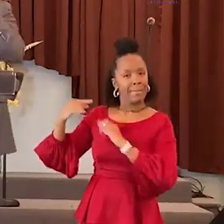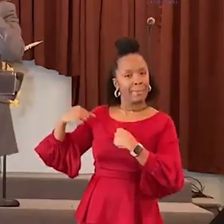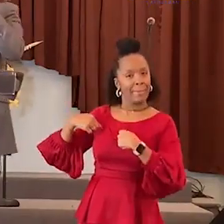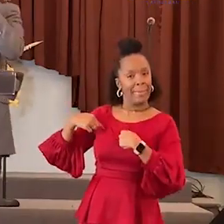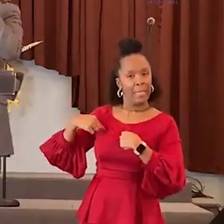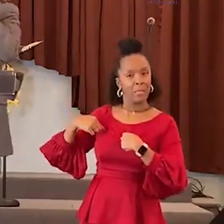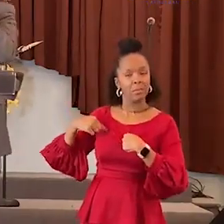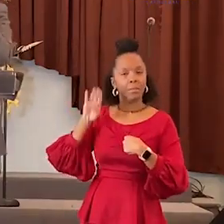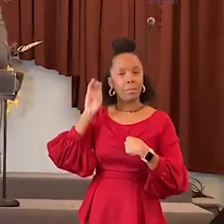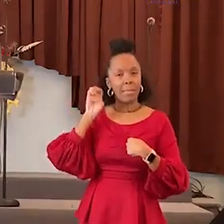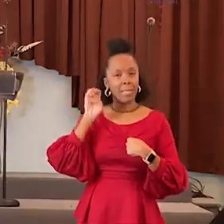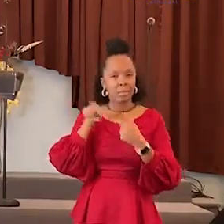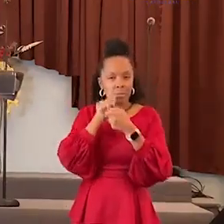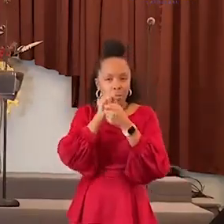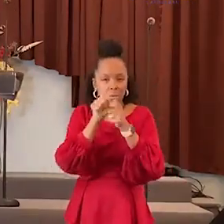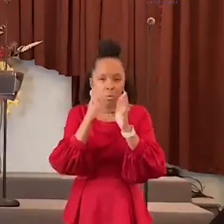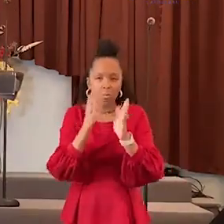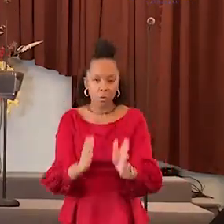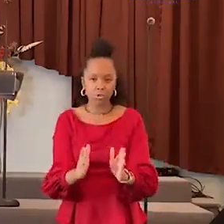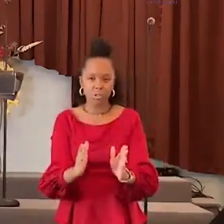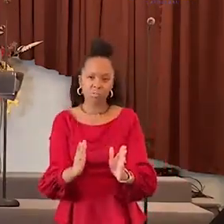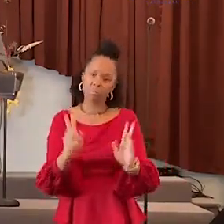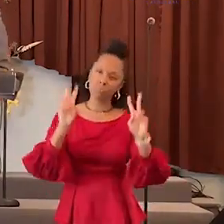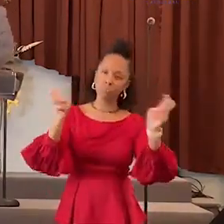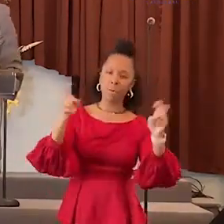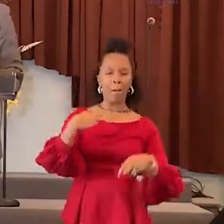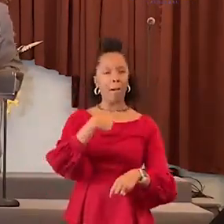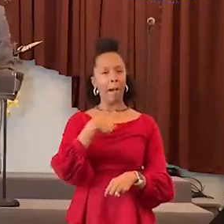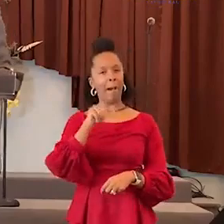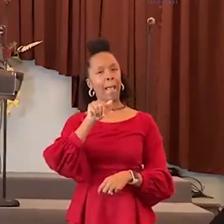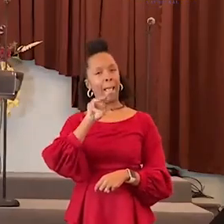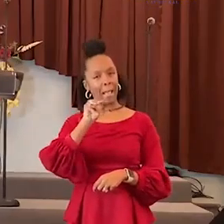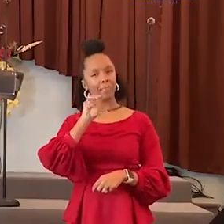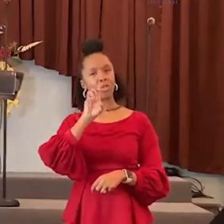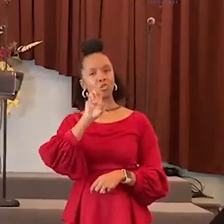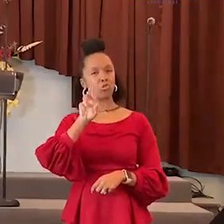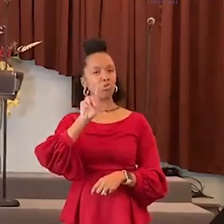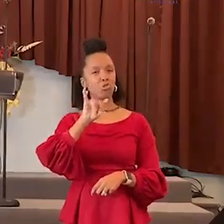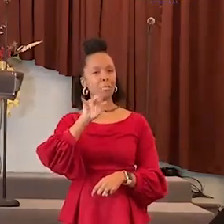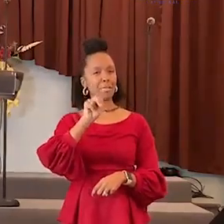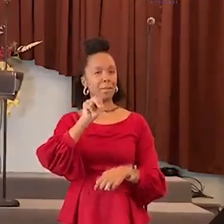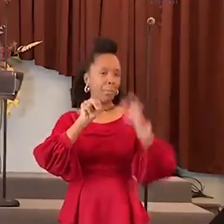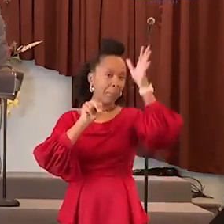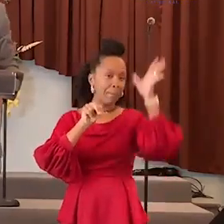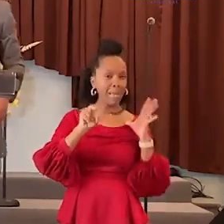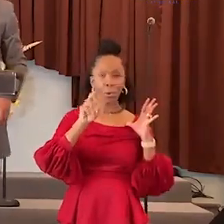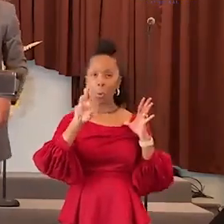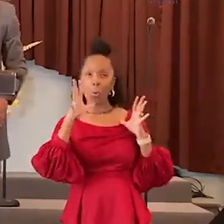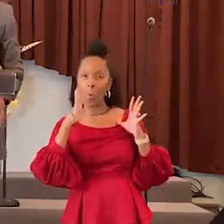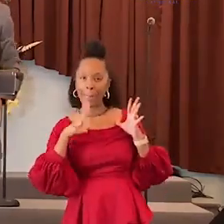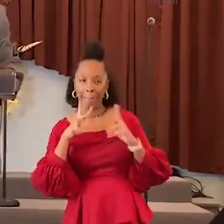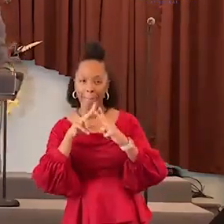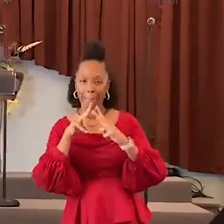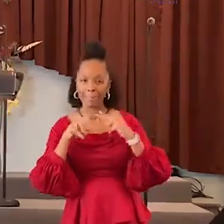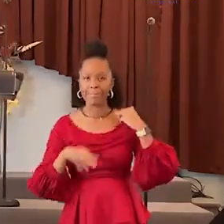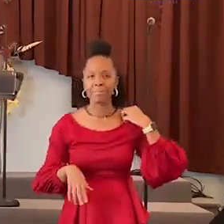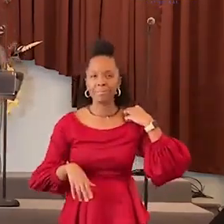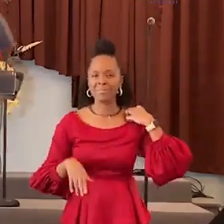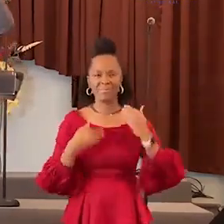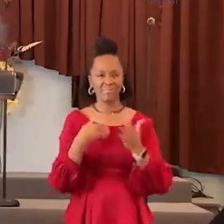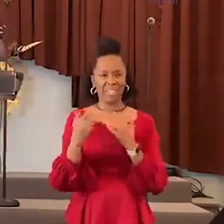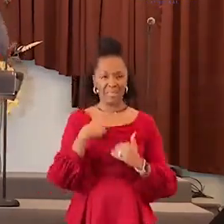I am the certain man. Type that real quick, I'm the certain man. If you want to type that, I'm the certain woman. Well, I go